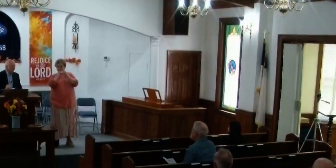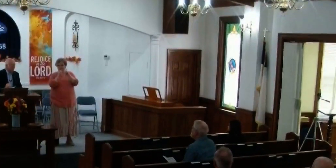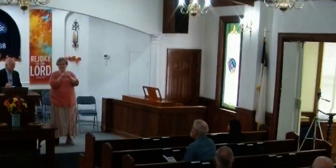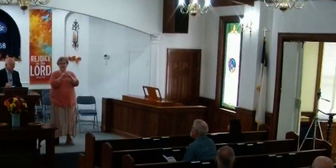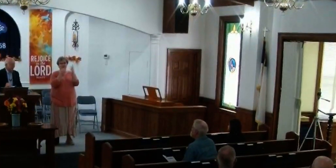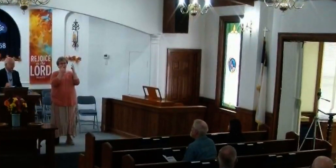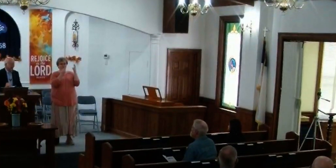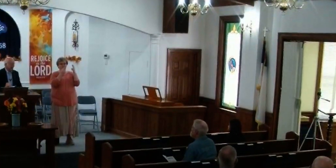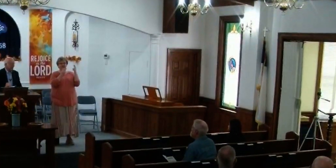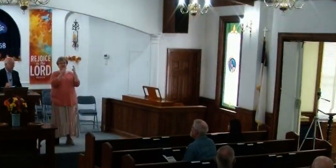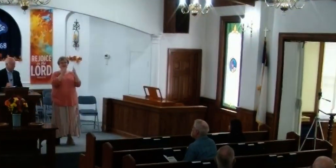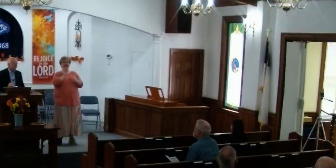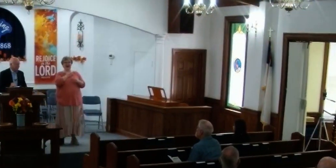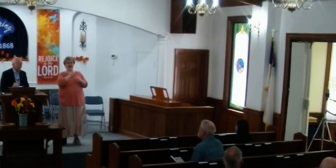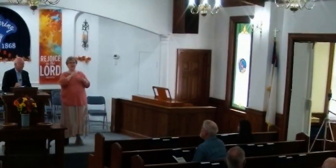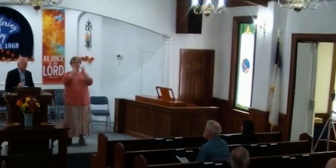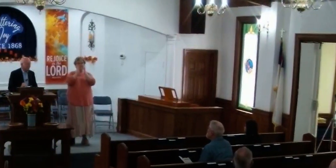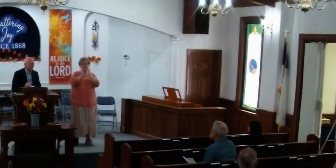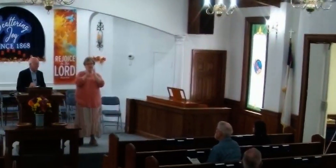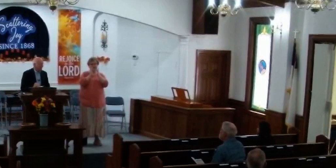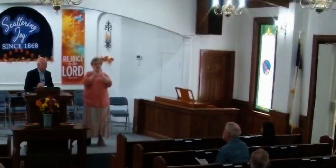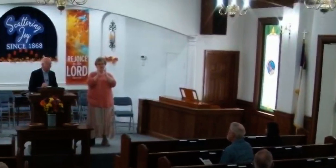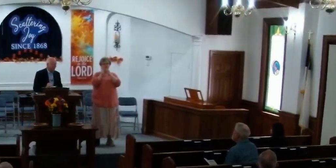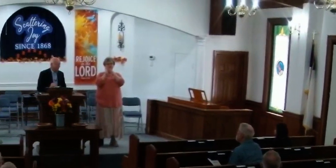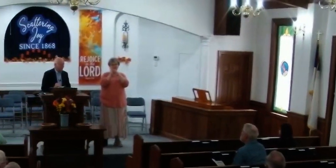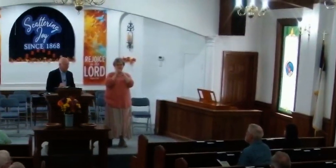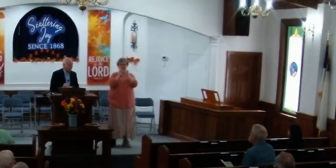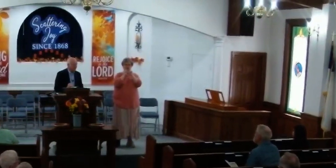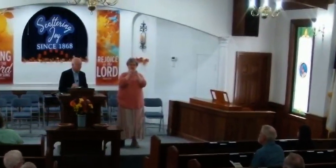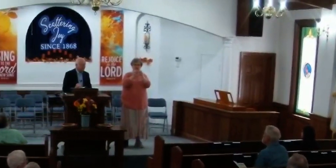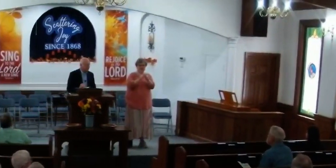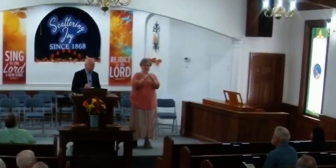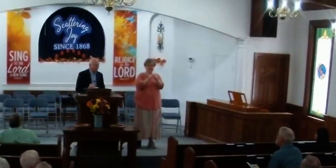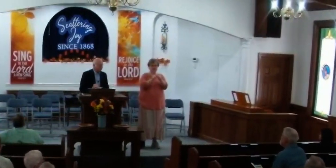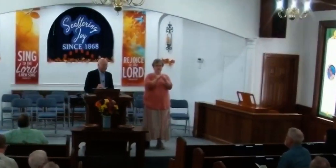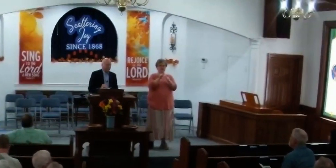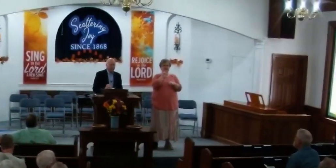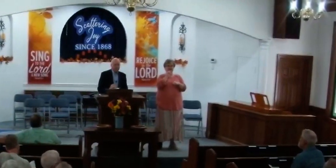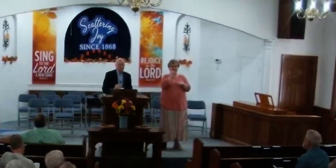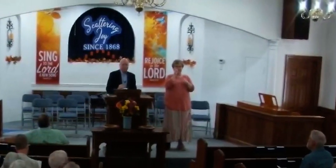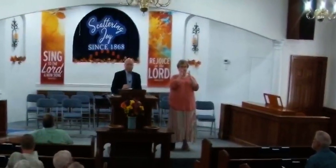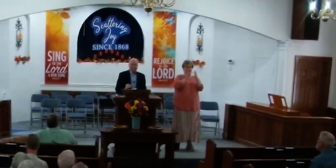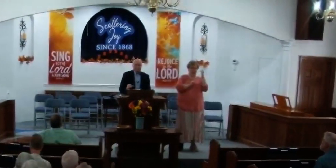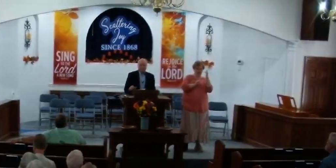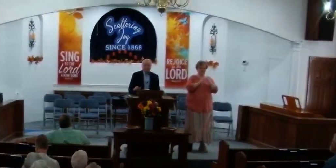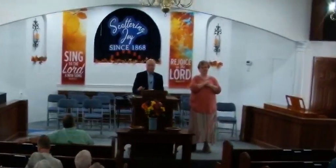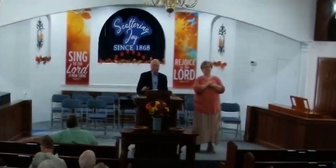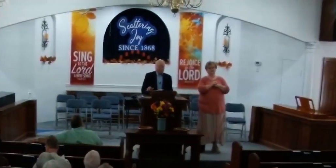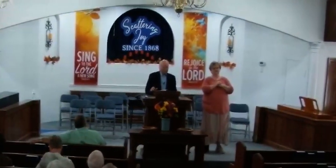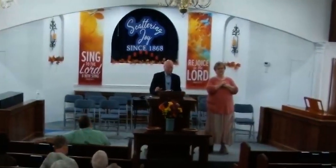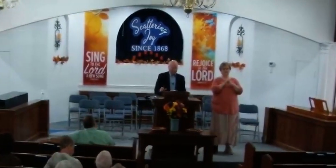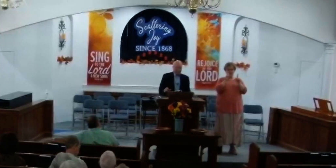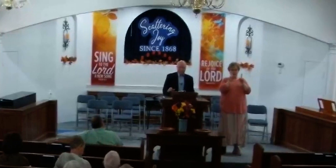hopefully our internet connection will last and it won't drop out and respool. And we also welcome